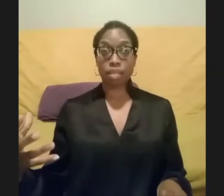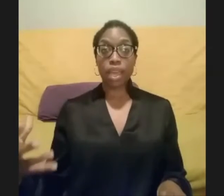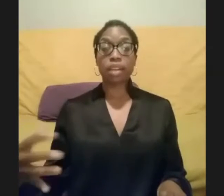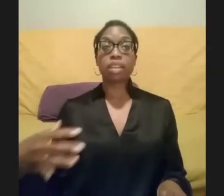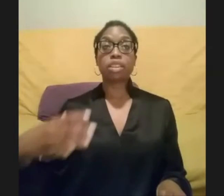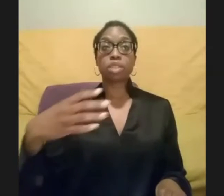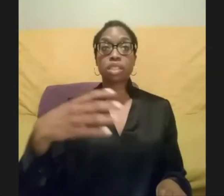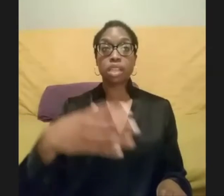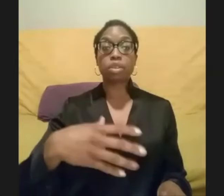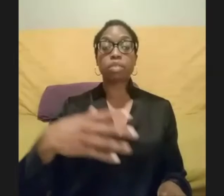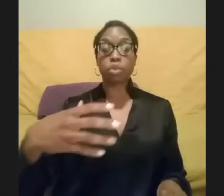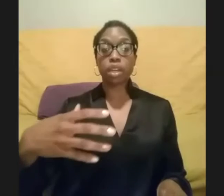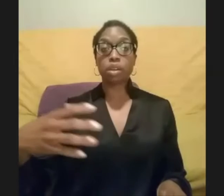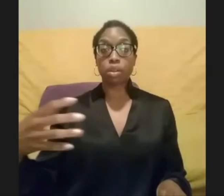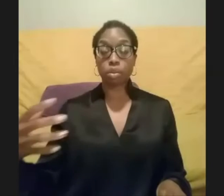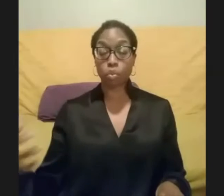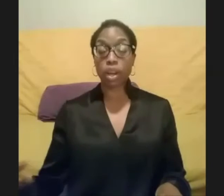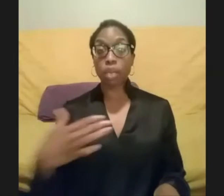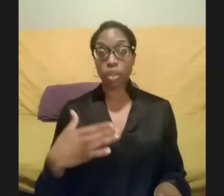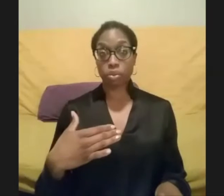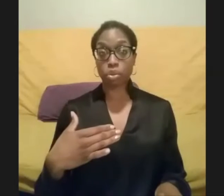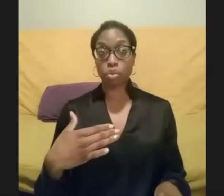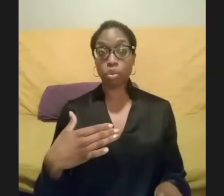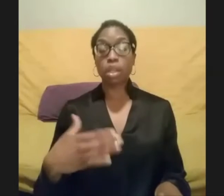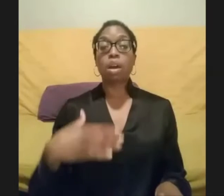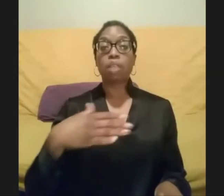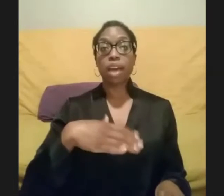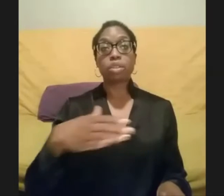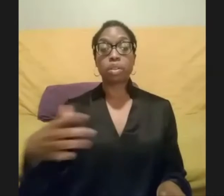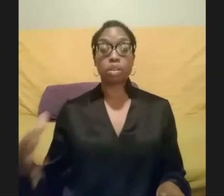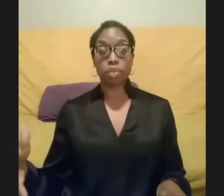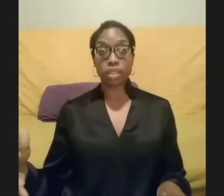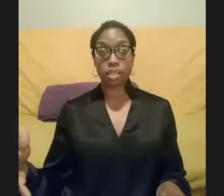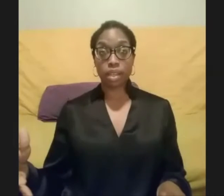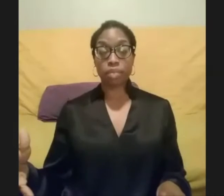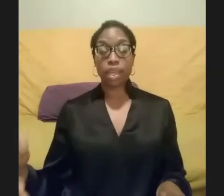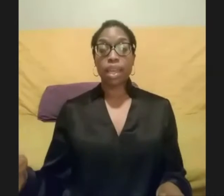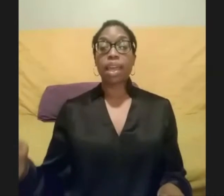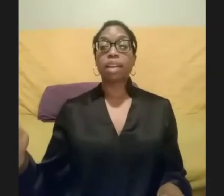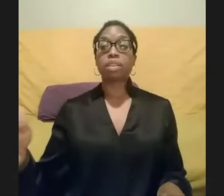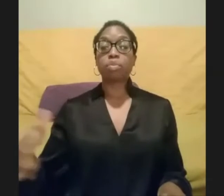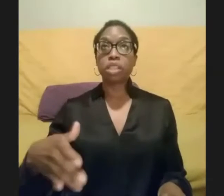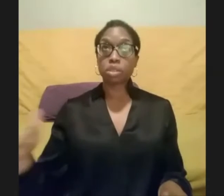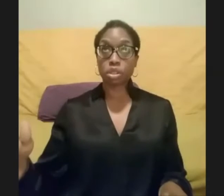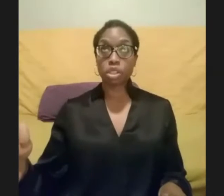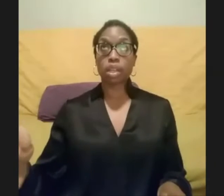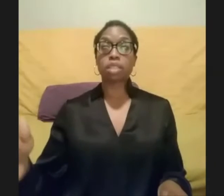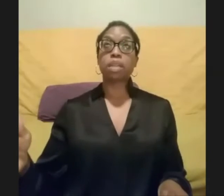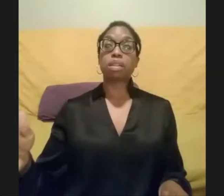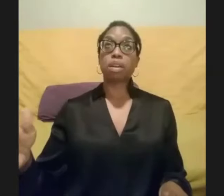And there's a standard of training when I went through school of how to do a clinical breast exam. And research has been